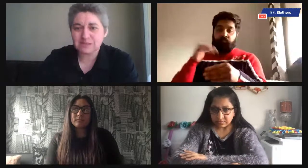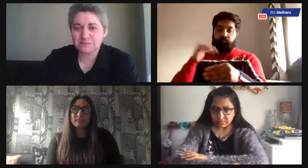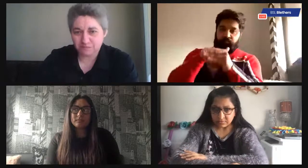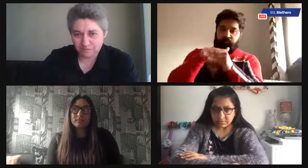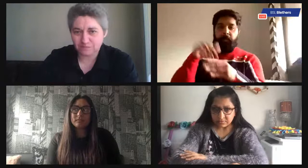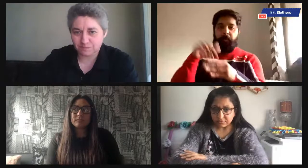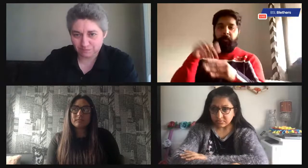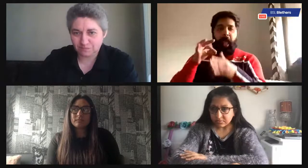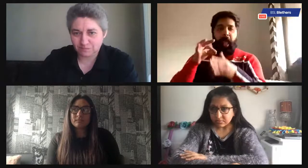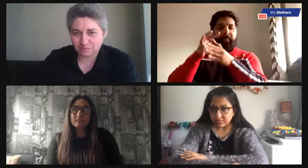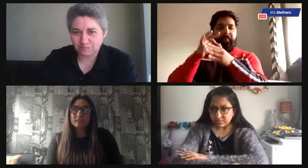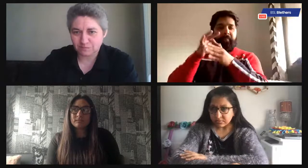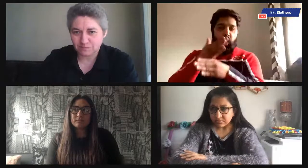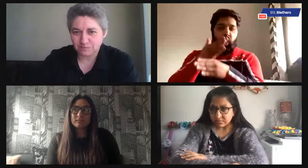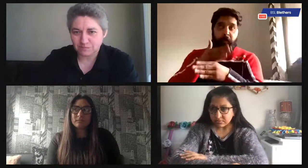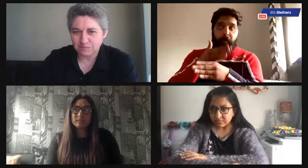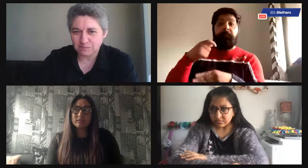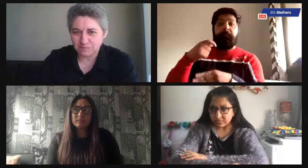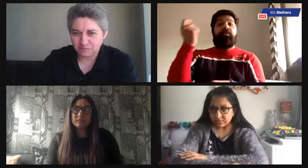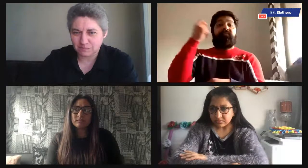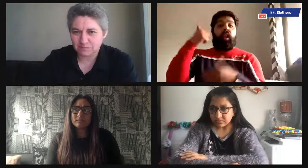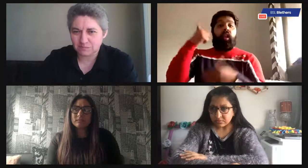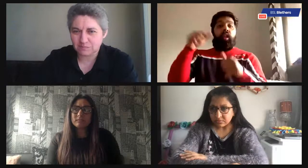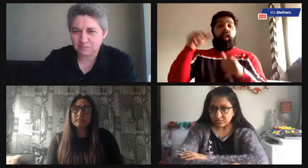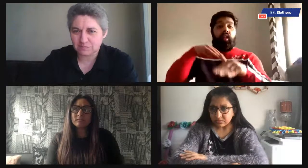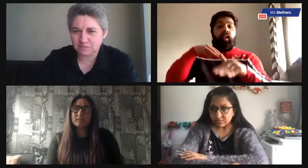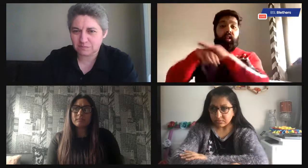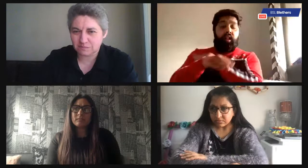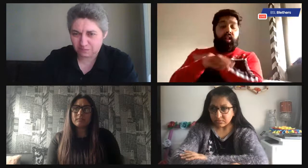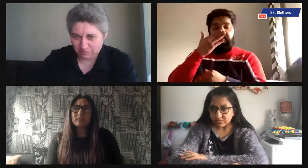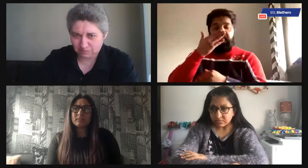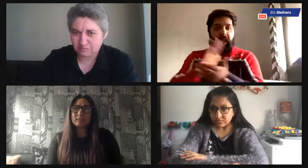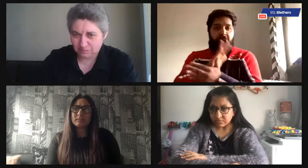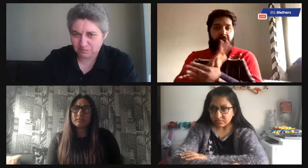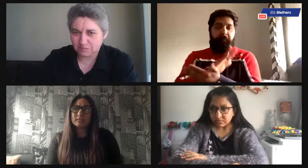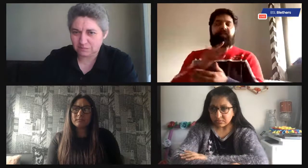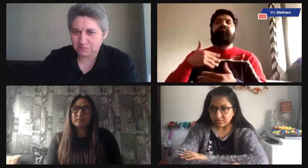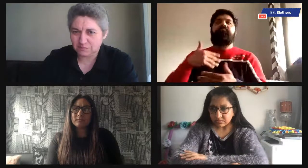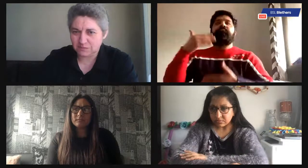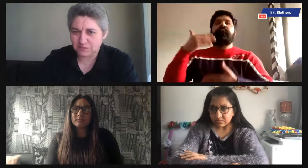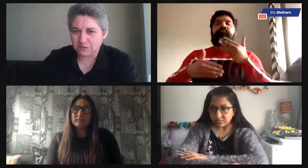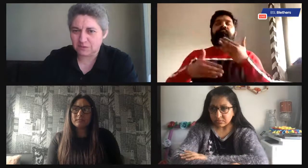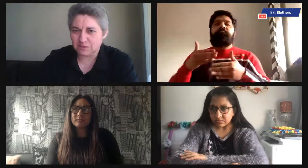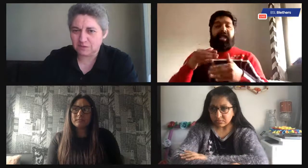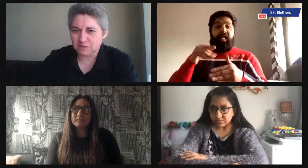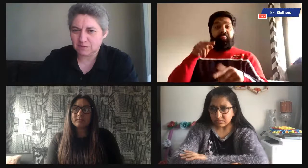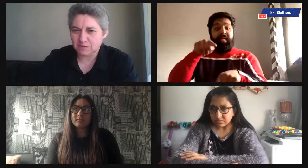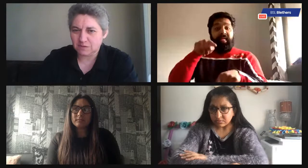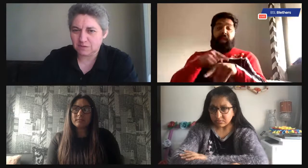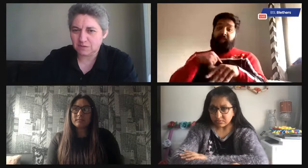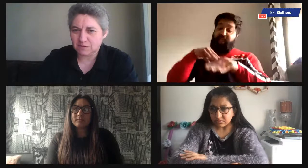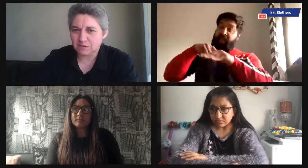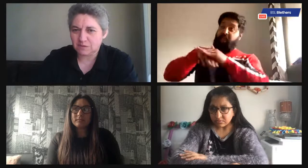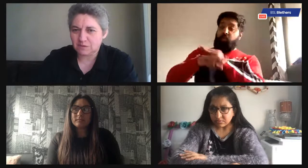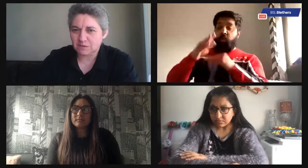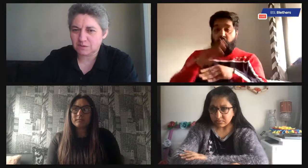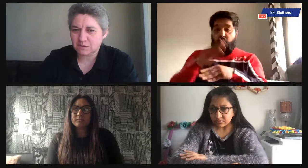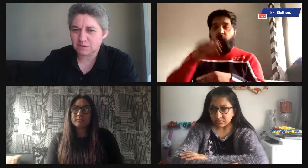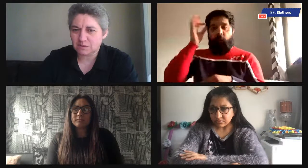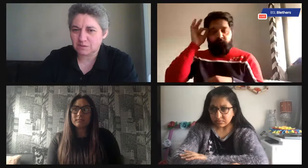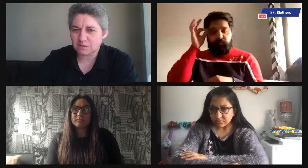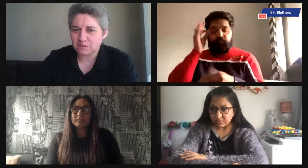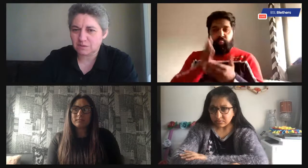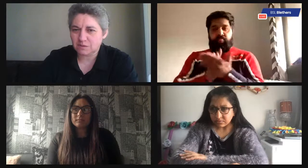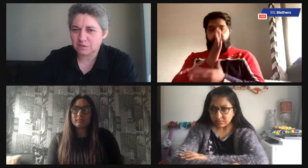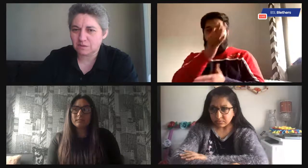In 2009, I applied for this job and I was successful and I got the job and I was absolutely